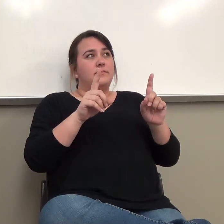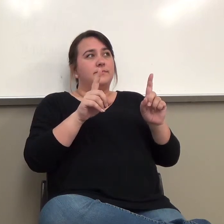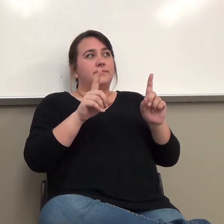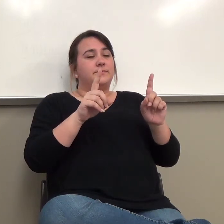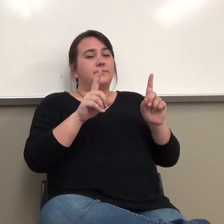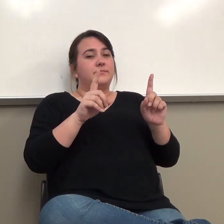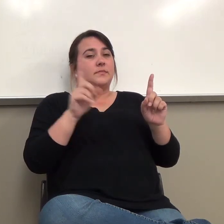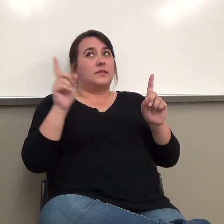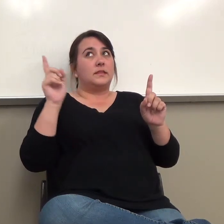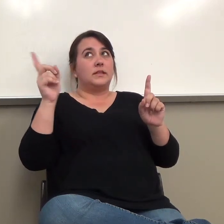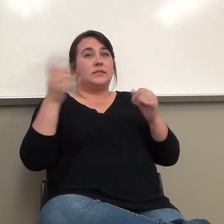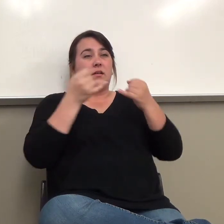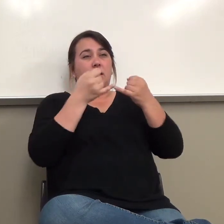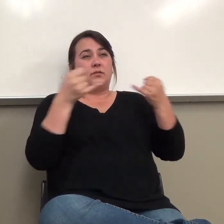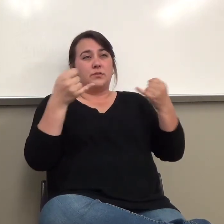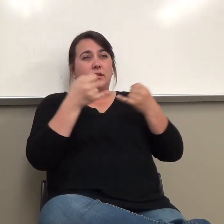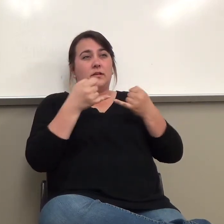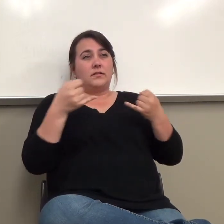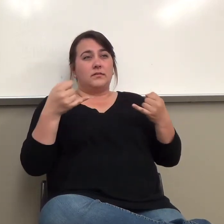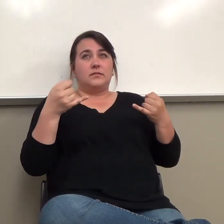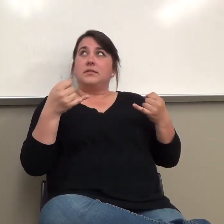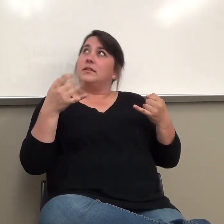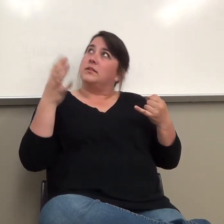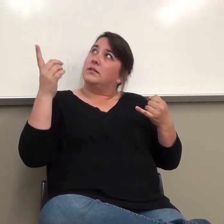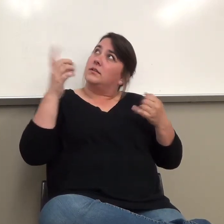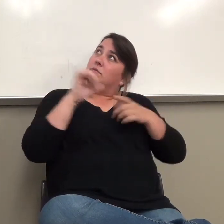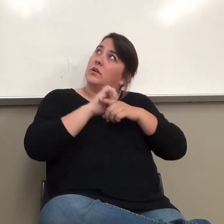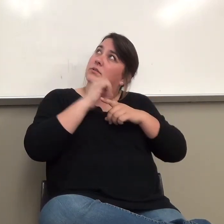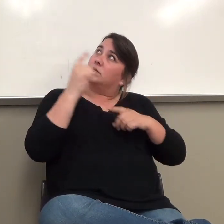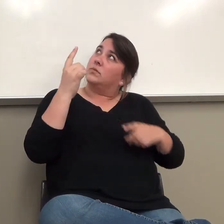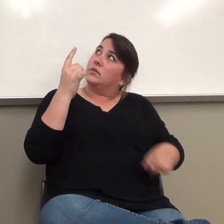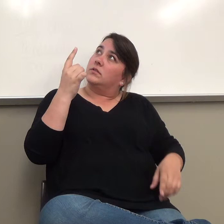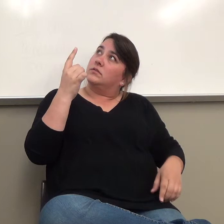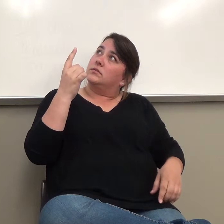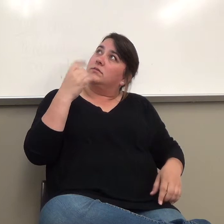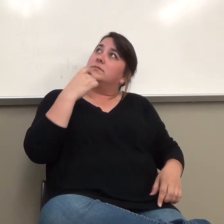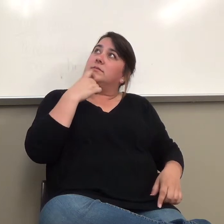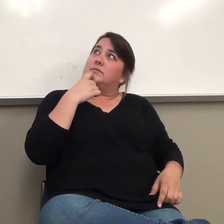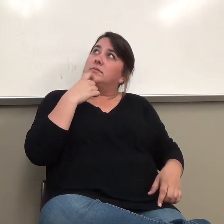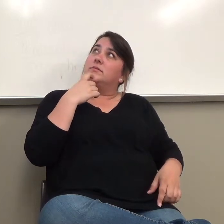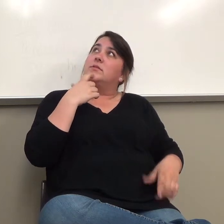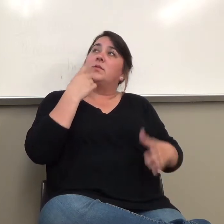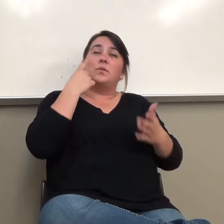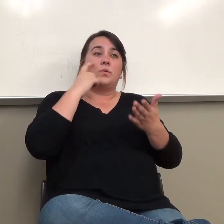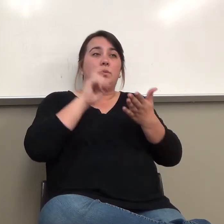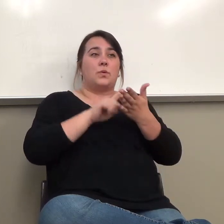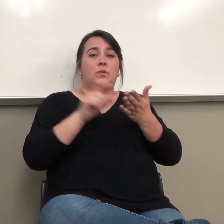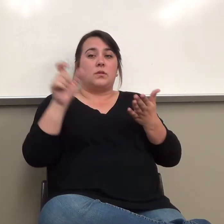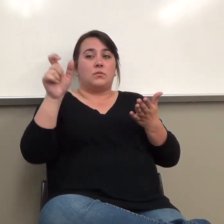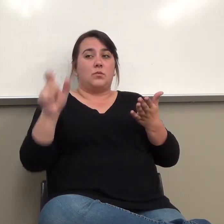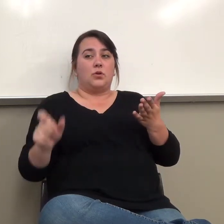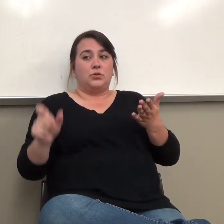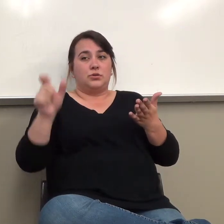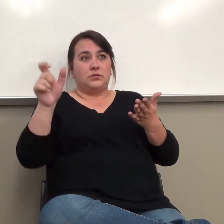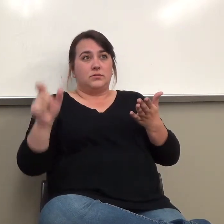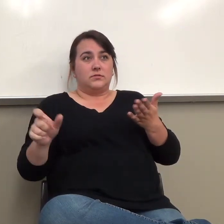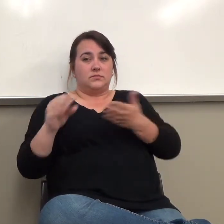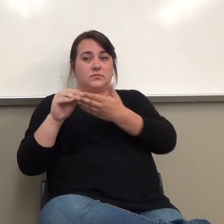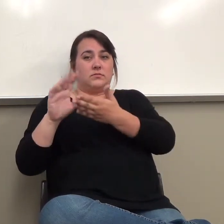these underlined is practice 1. It says, note in the margin how many examples are